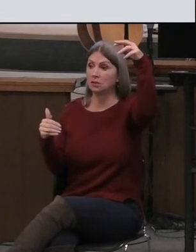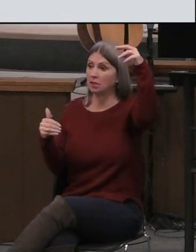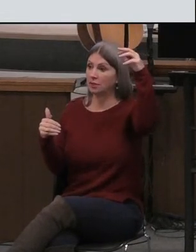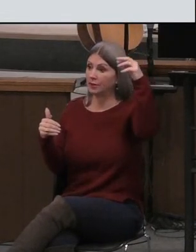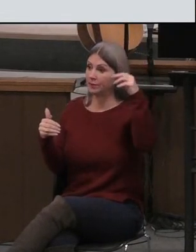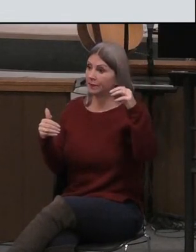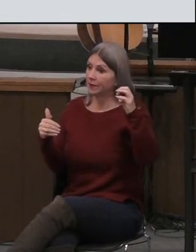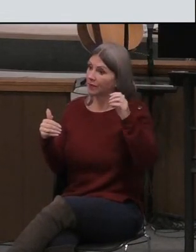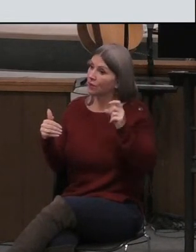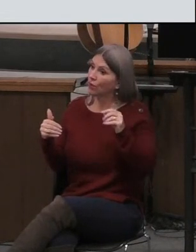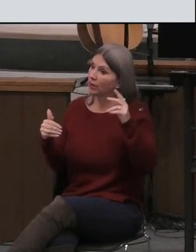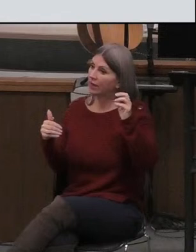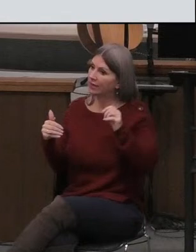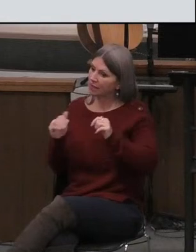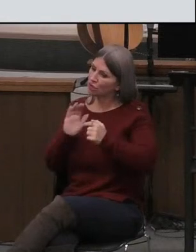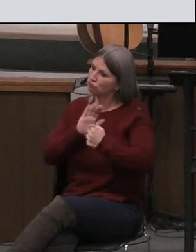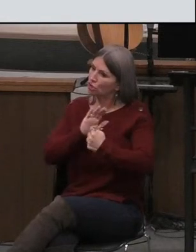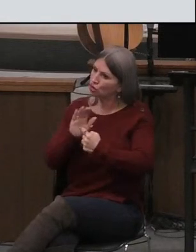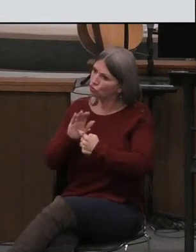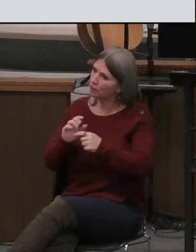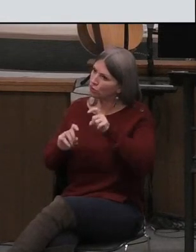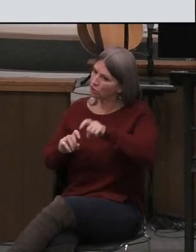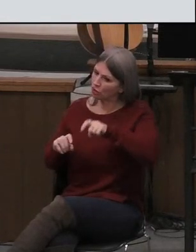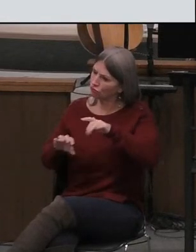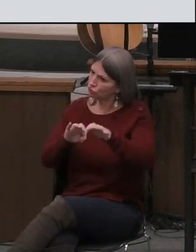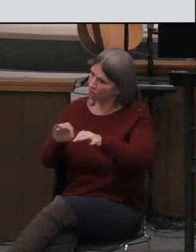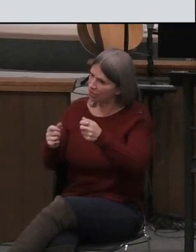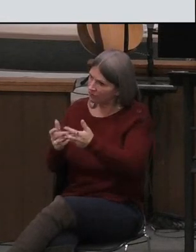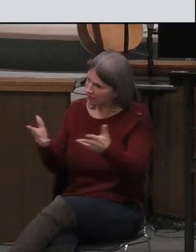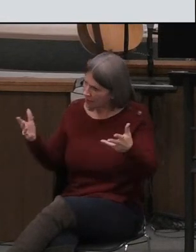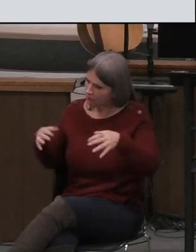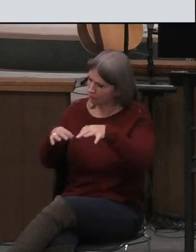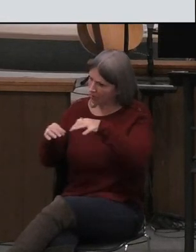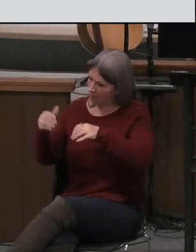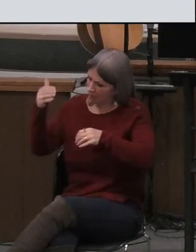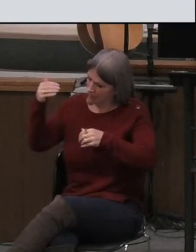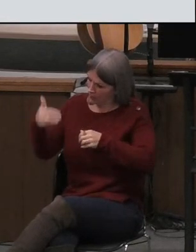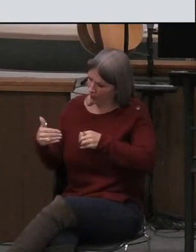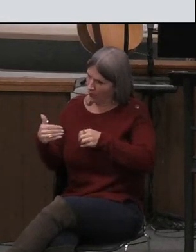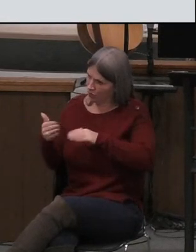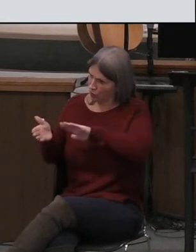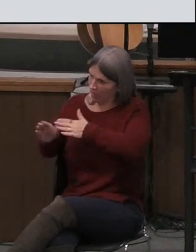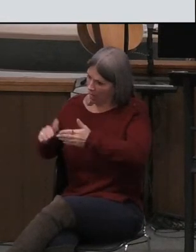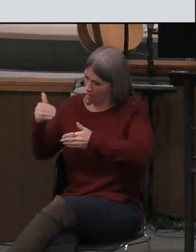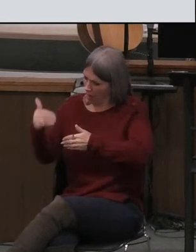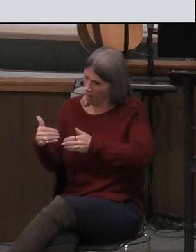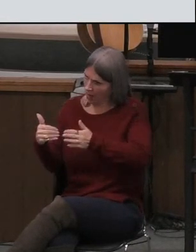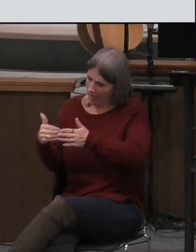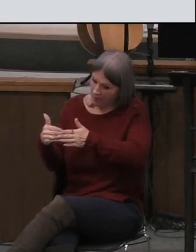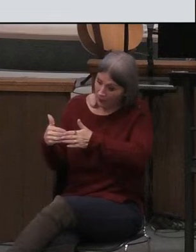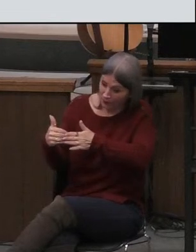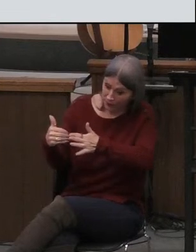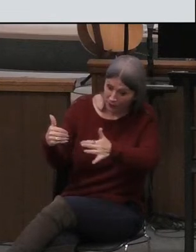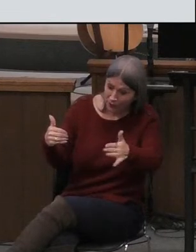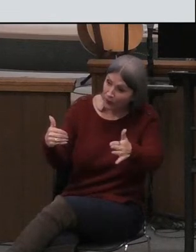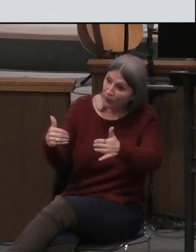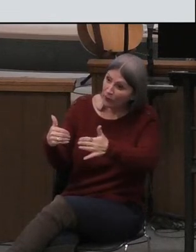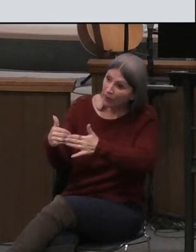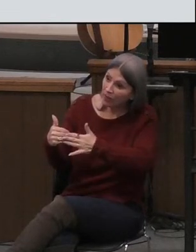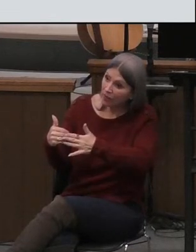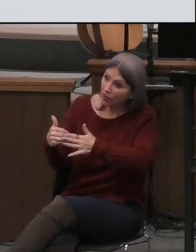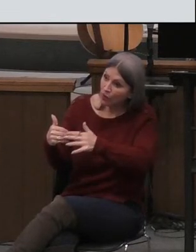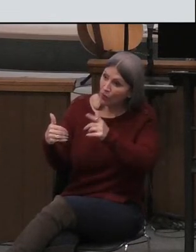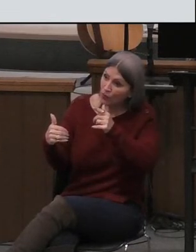back, showed himself to the disciples, and ascended into heaven where he waits now.